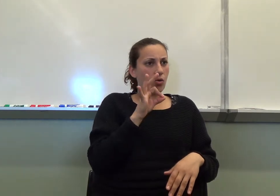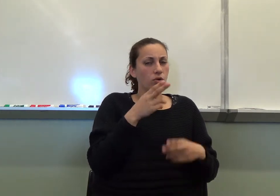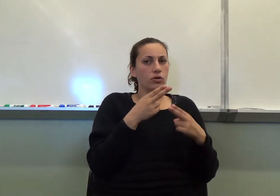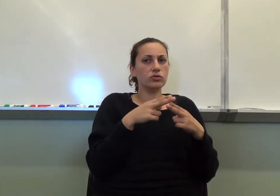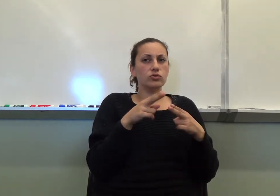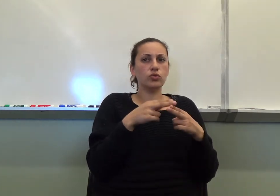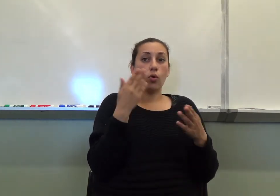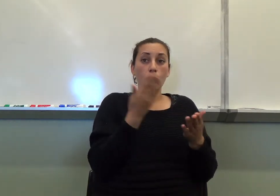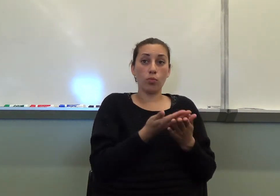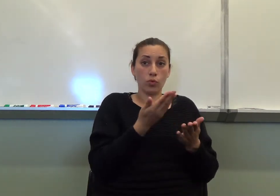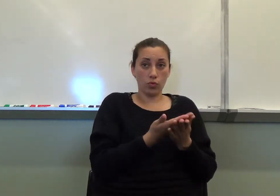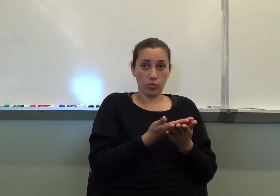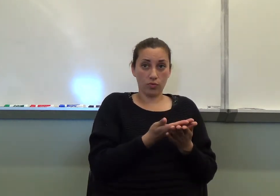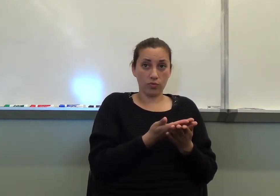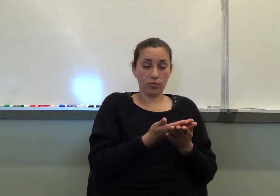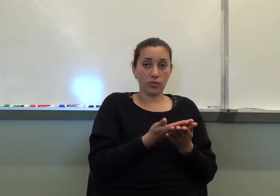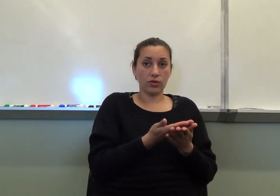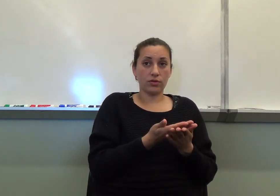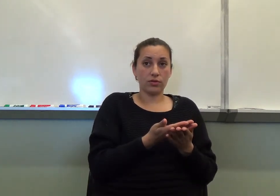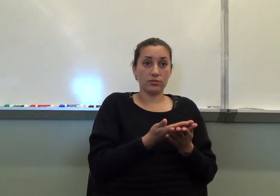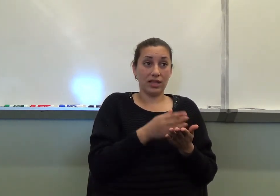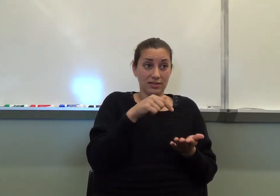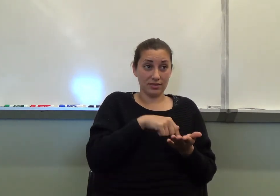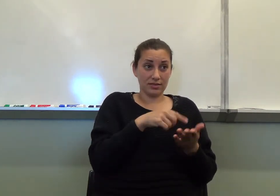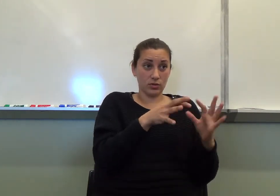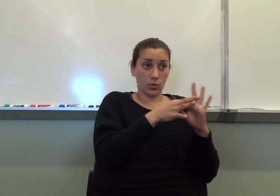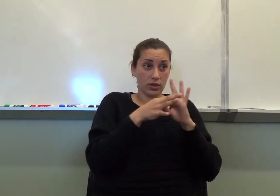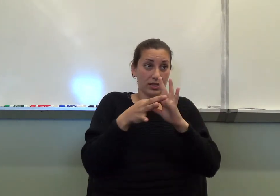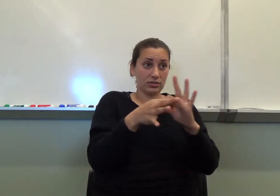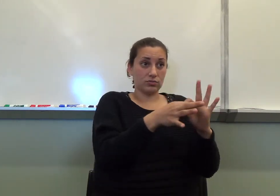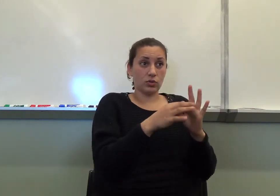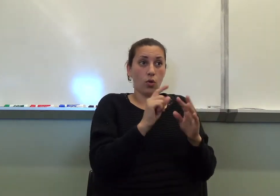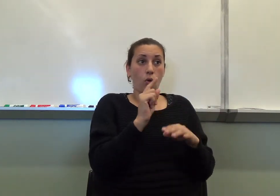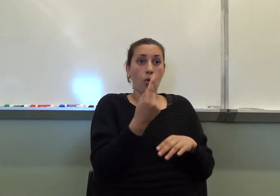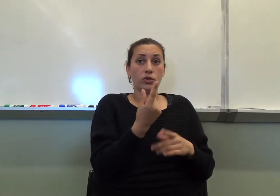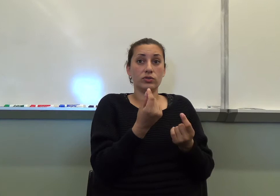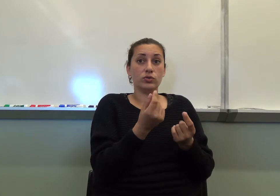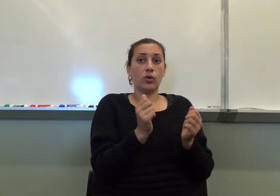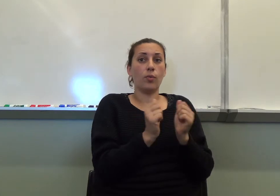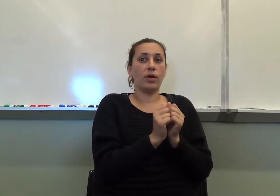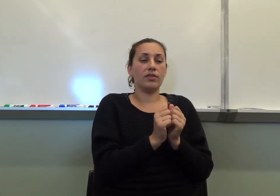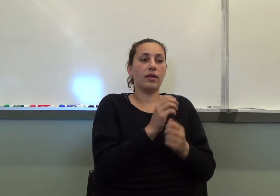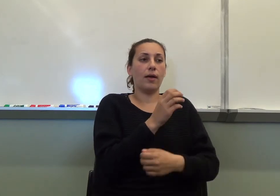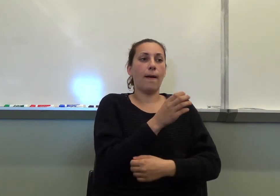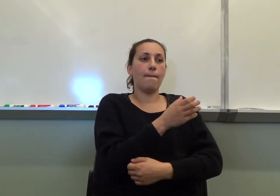proof that this relationship can only be done for the power 2.